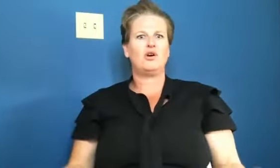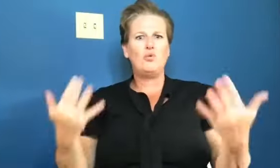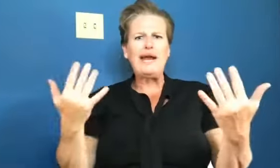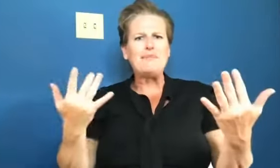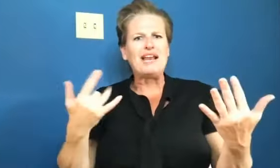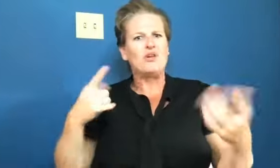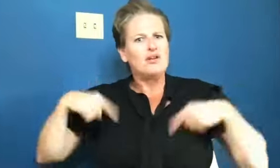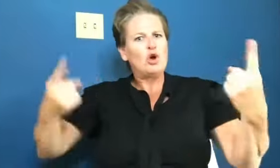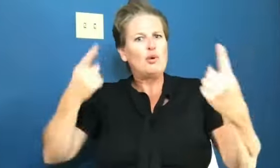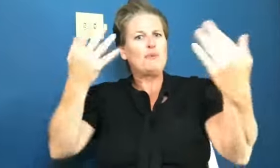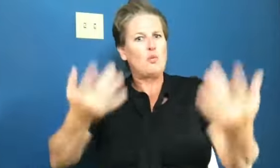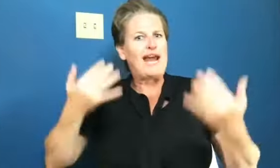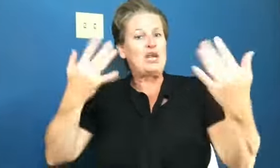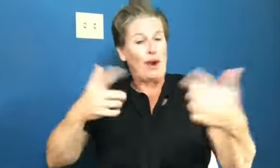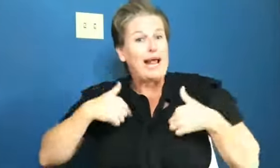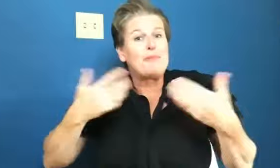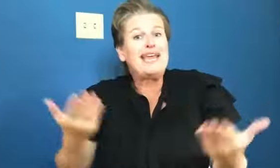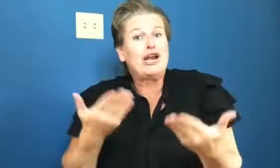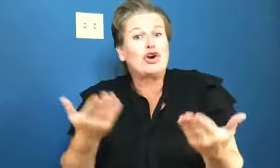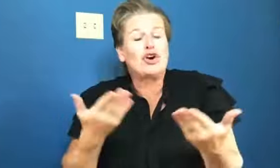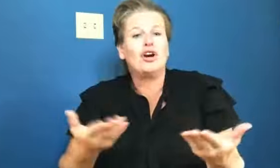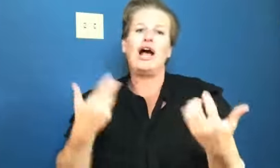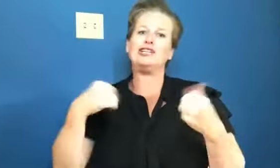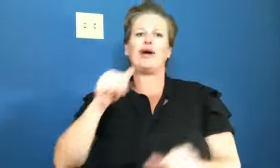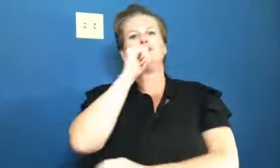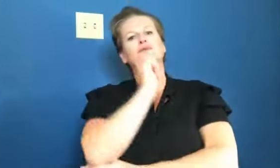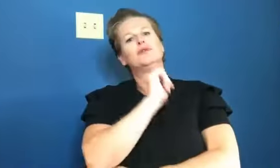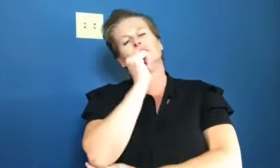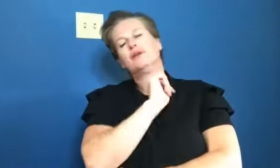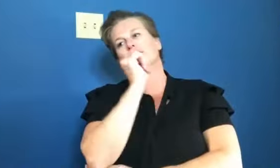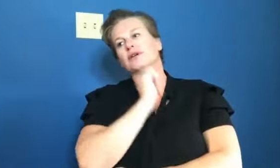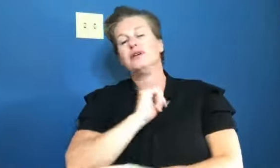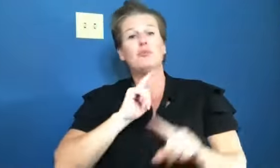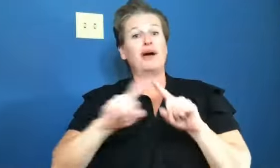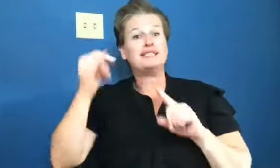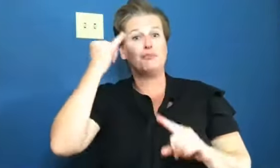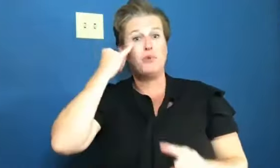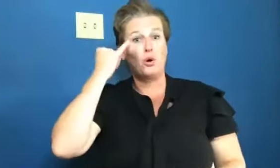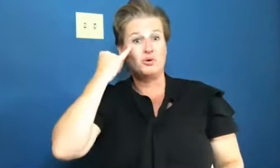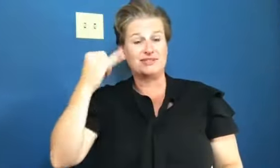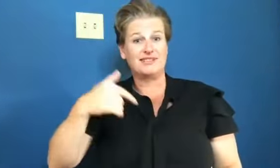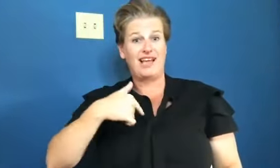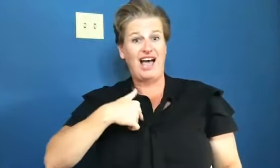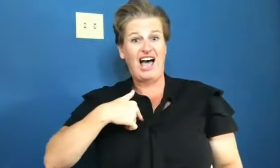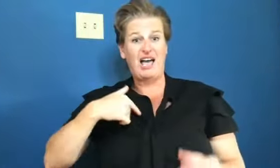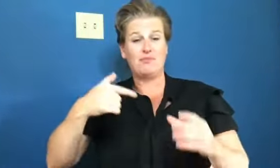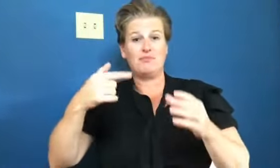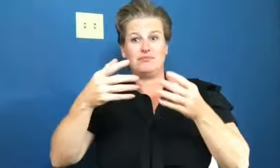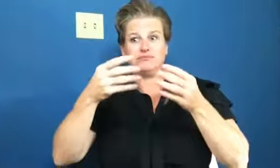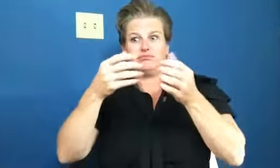then I tried to be patient and long suffering, but guess what? If you remove me from my support system, whatever minor thing, support